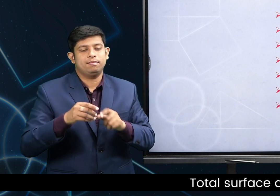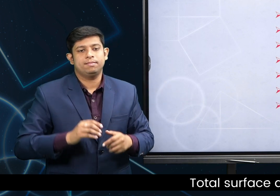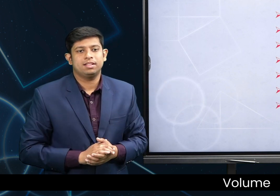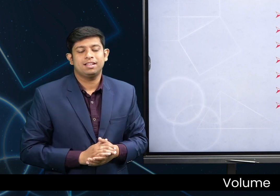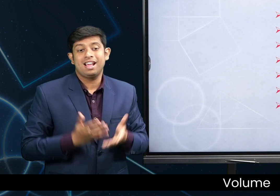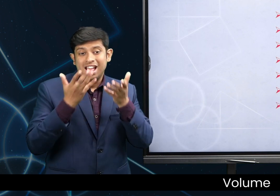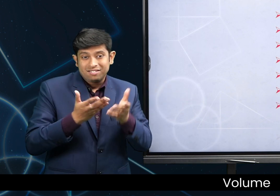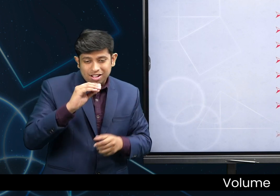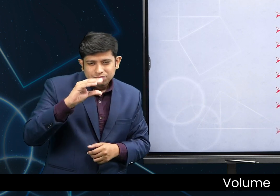volume.